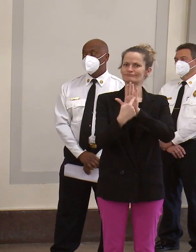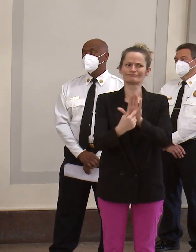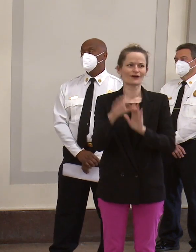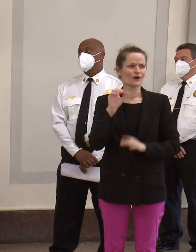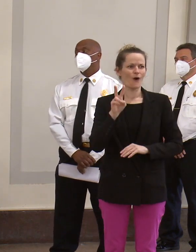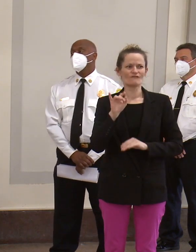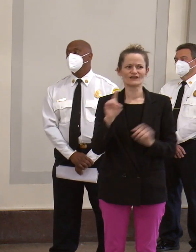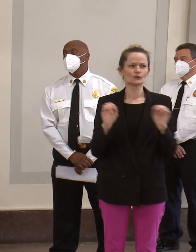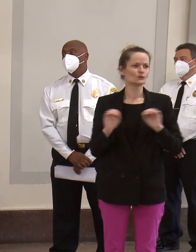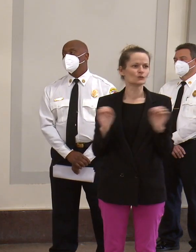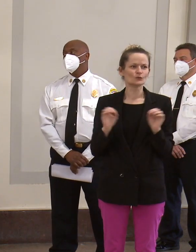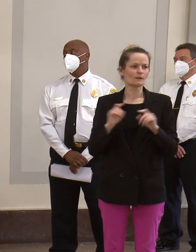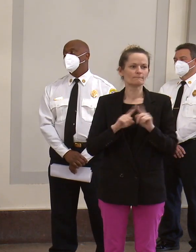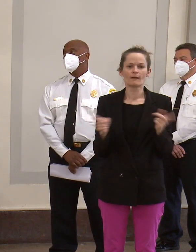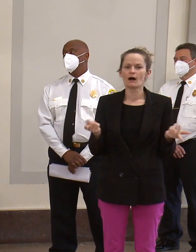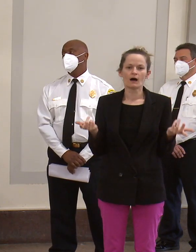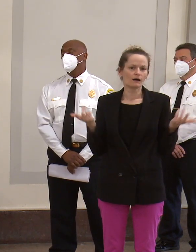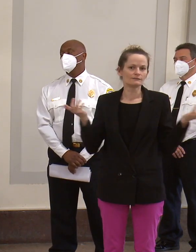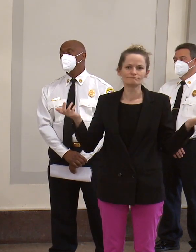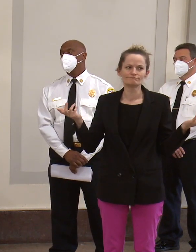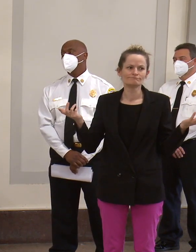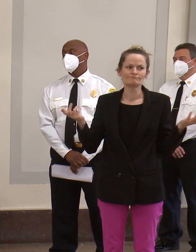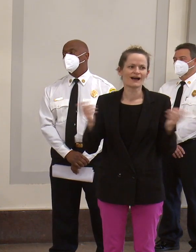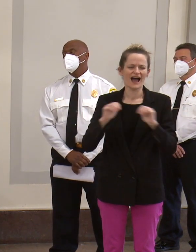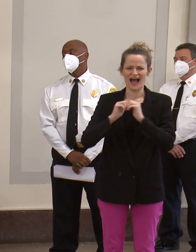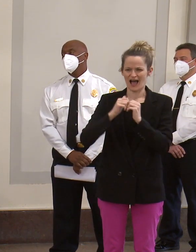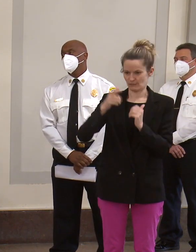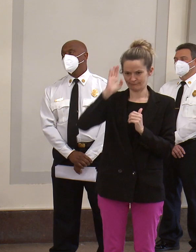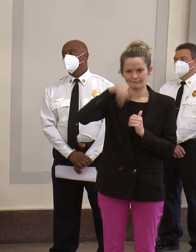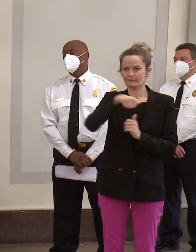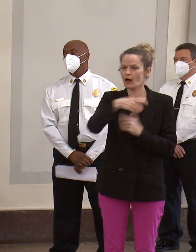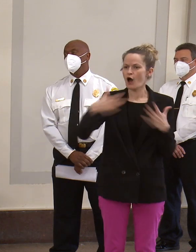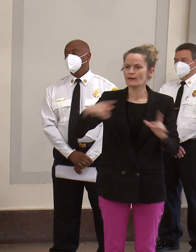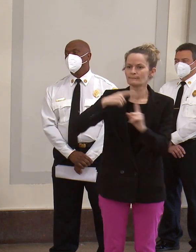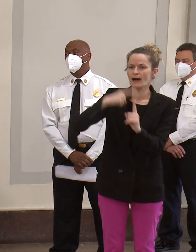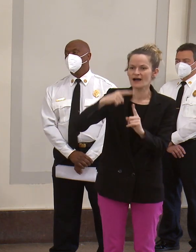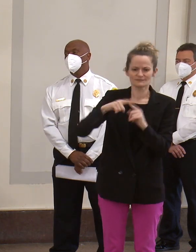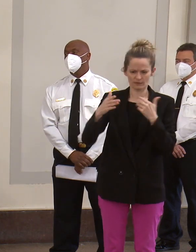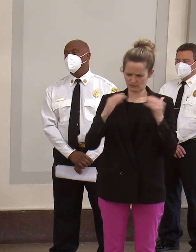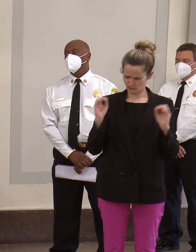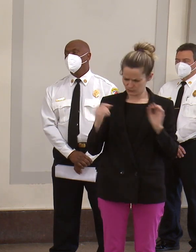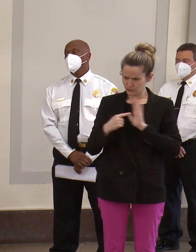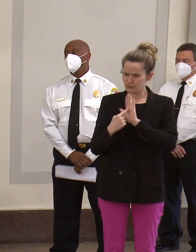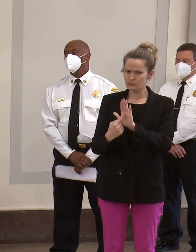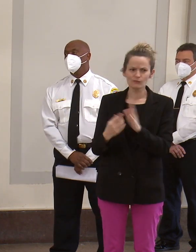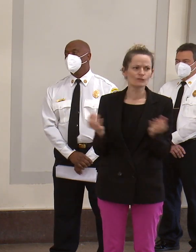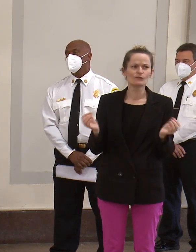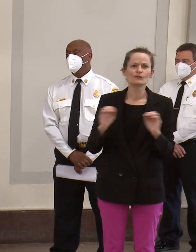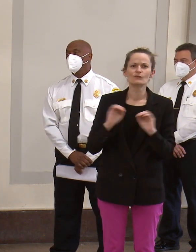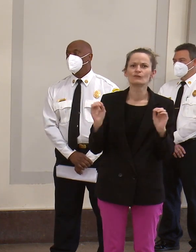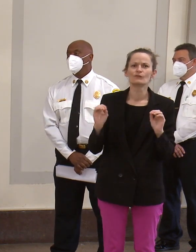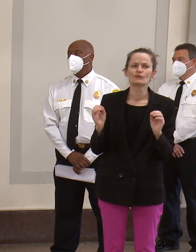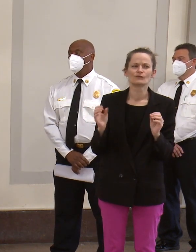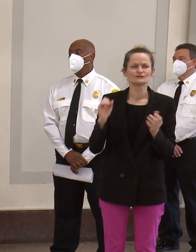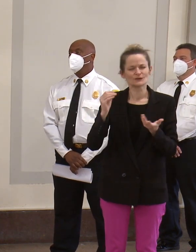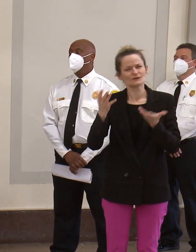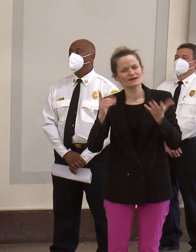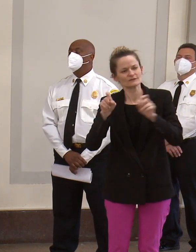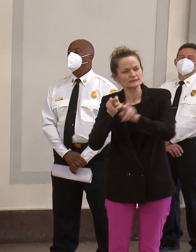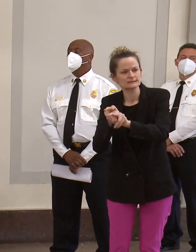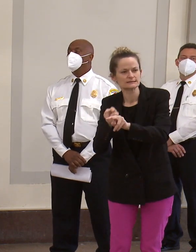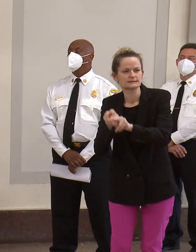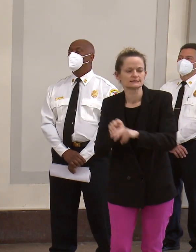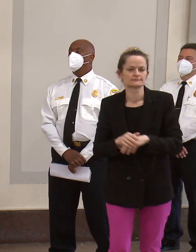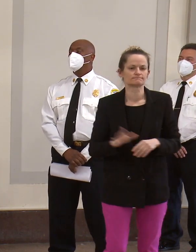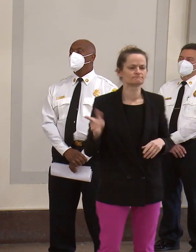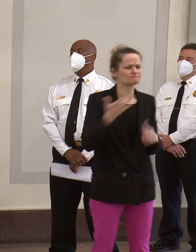asymptomatic. But again, all positive cases are always reported to the health department. Thank you. Thank you, ma'am. Good